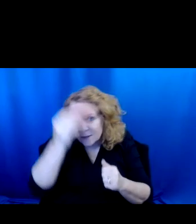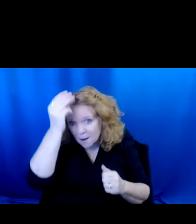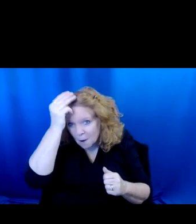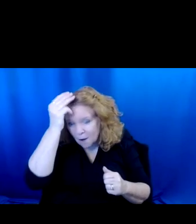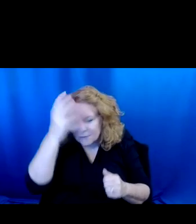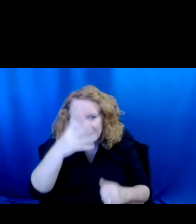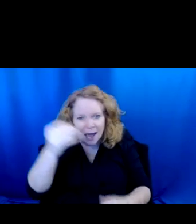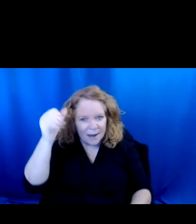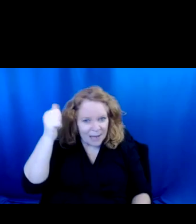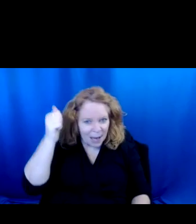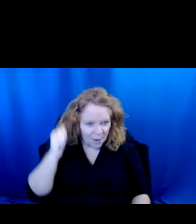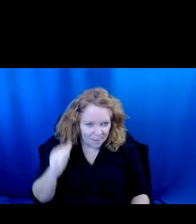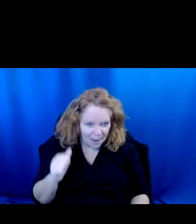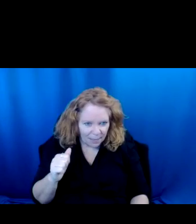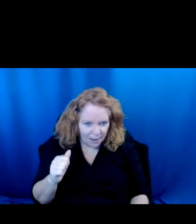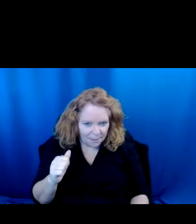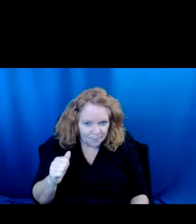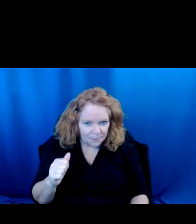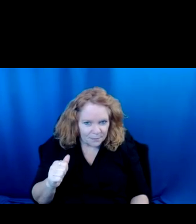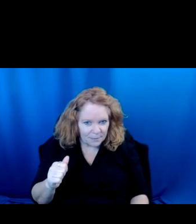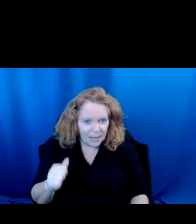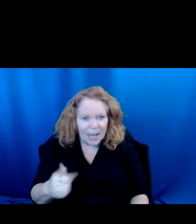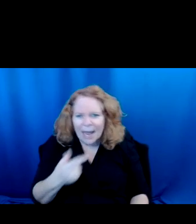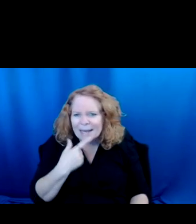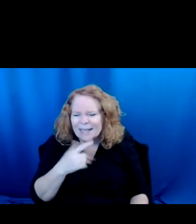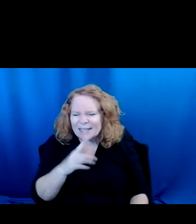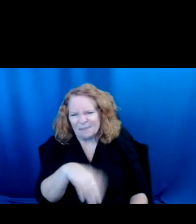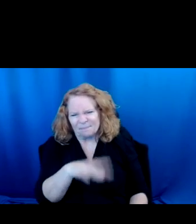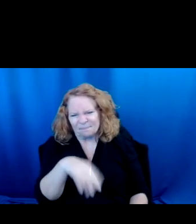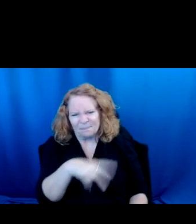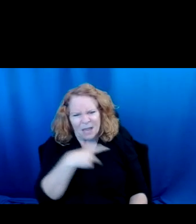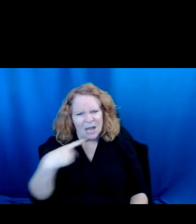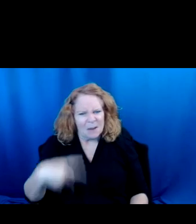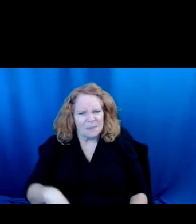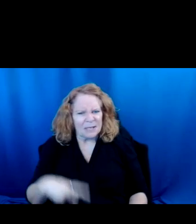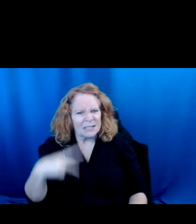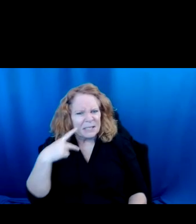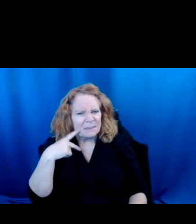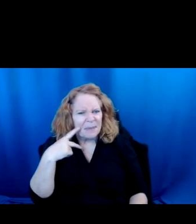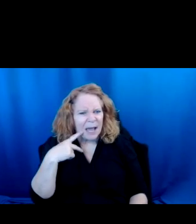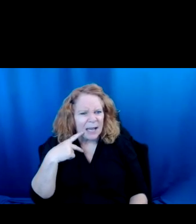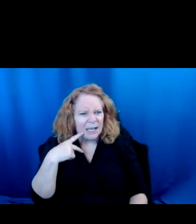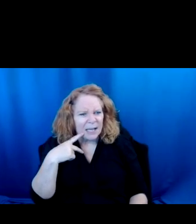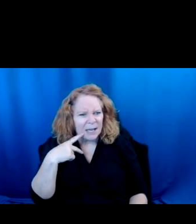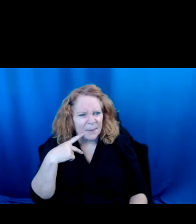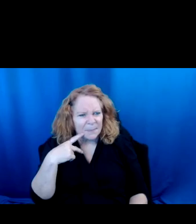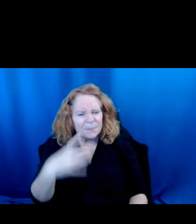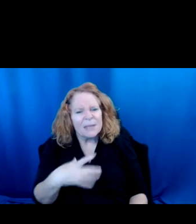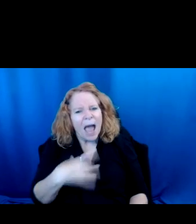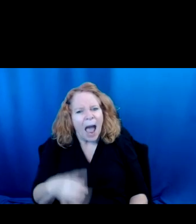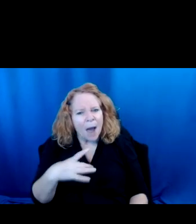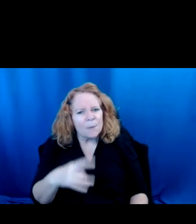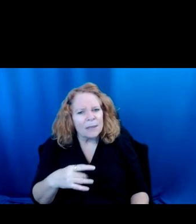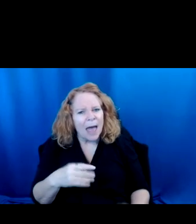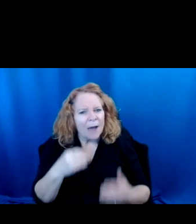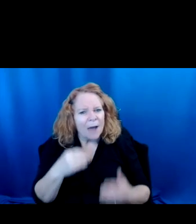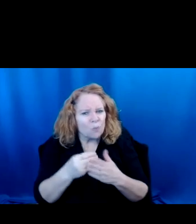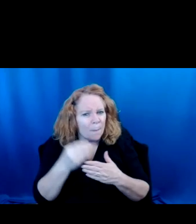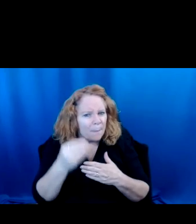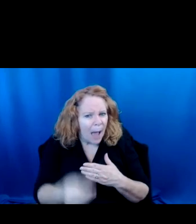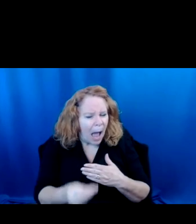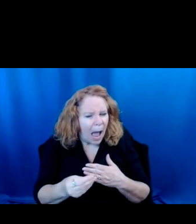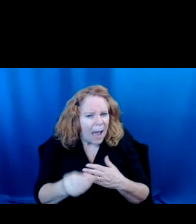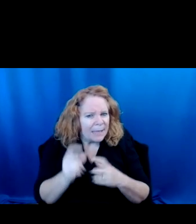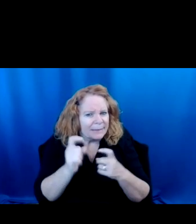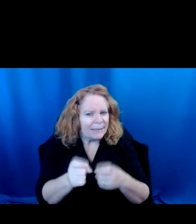Arabella, and he said, Princess Peggy, I would like to treat these two children and Fabby